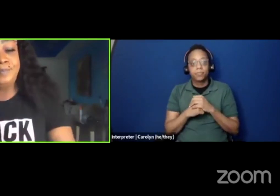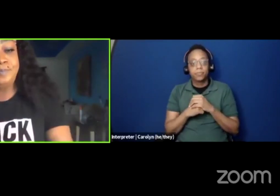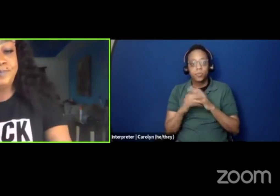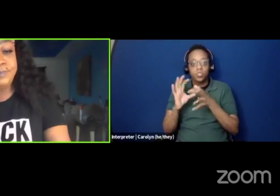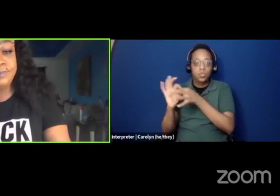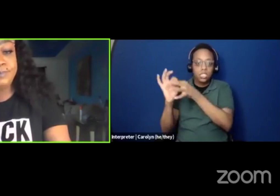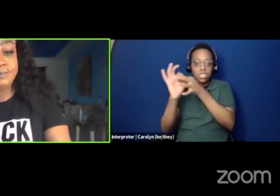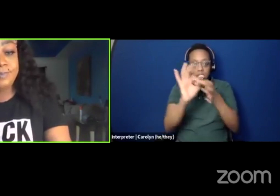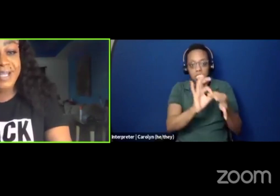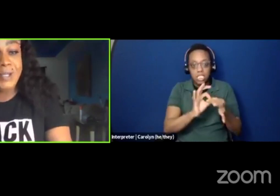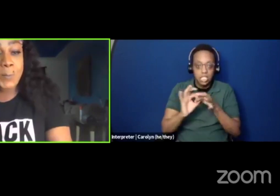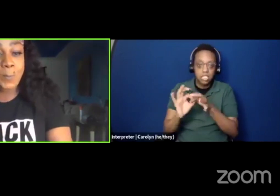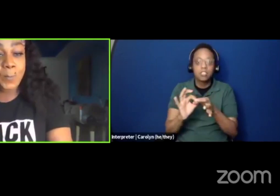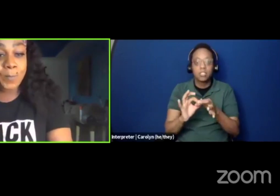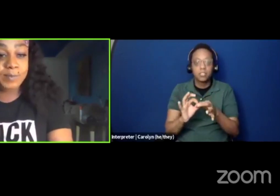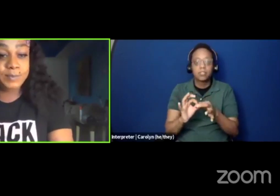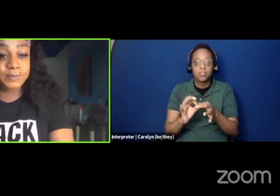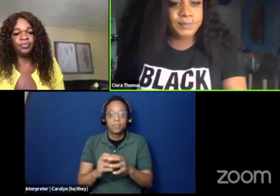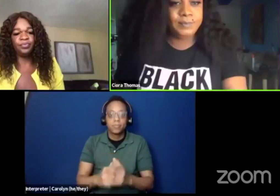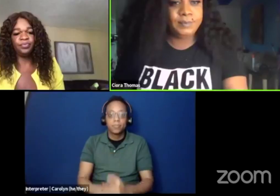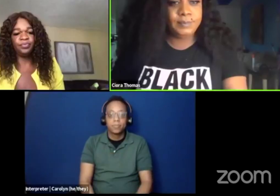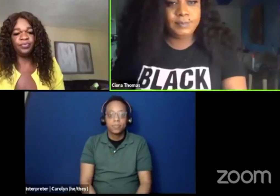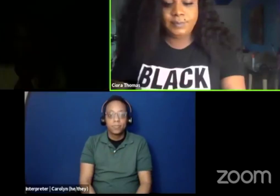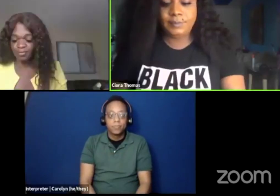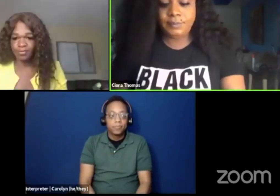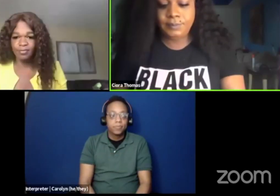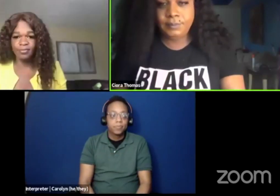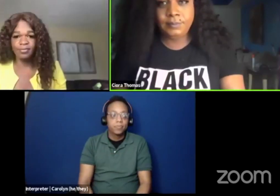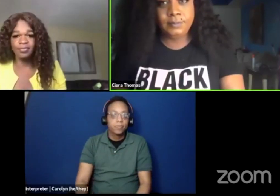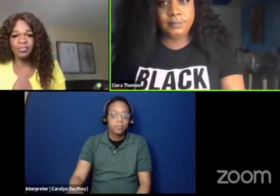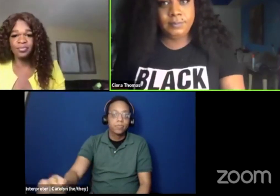it. Thank you.